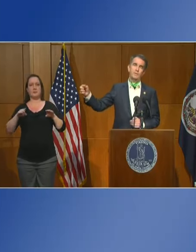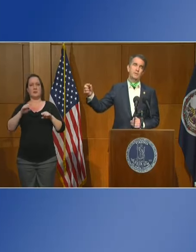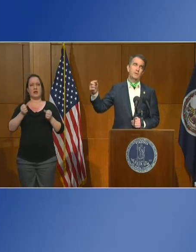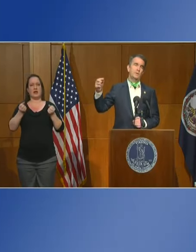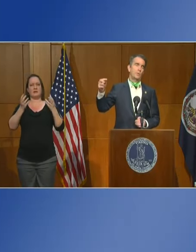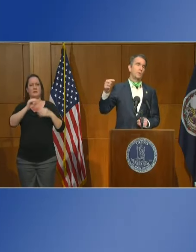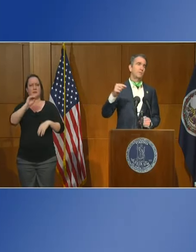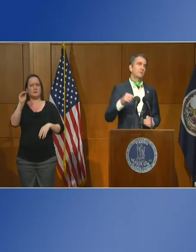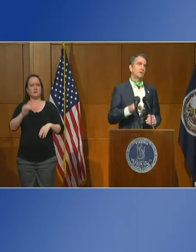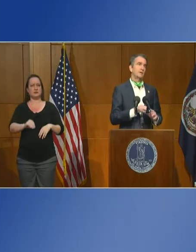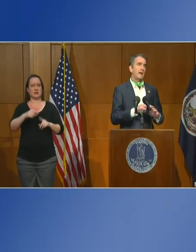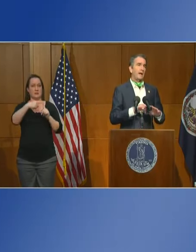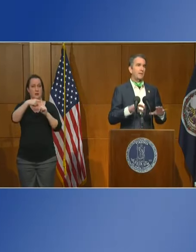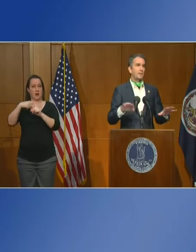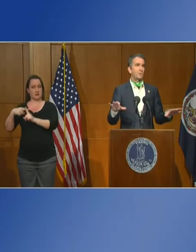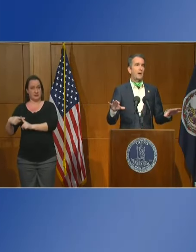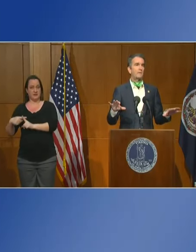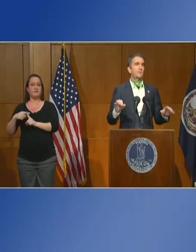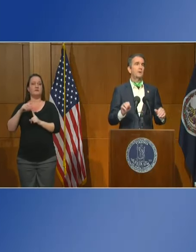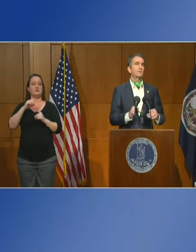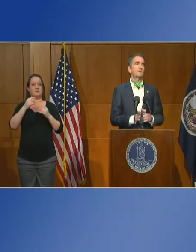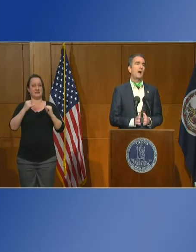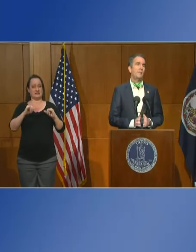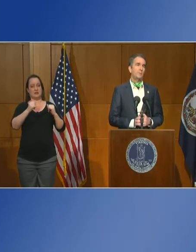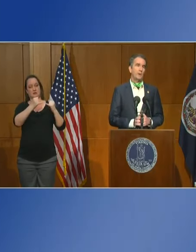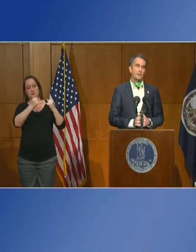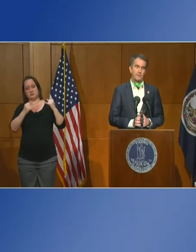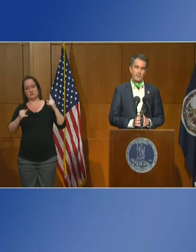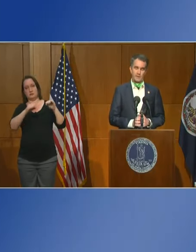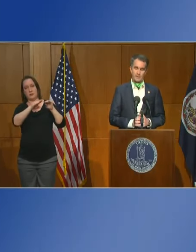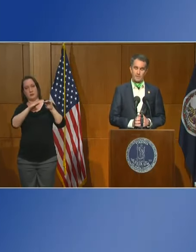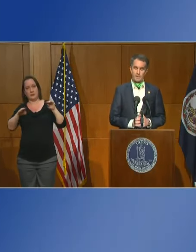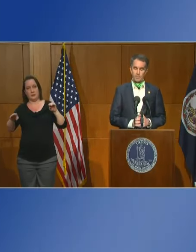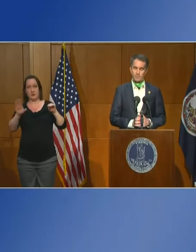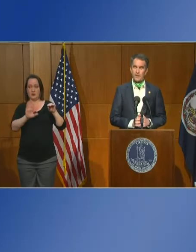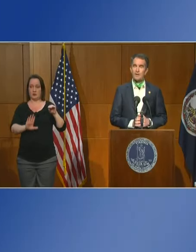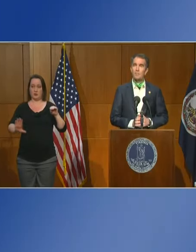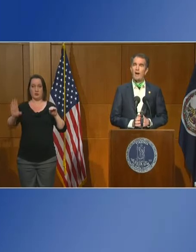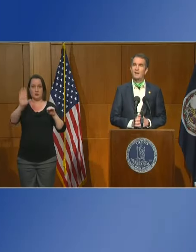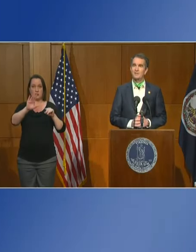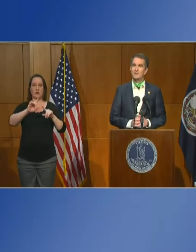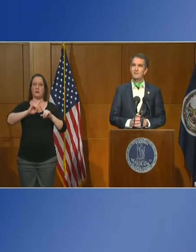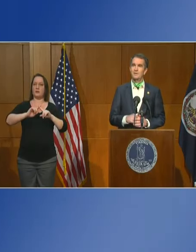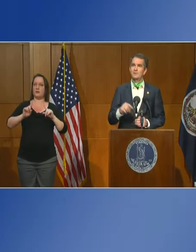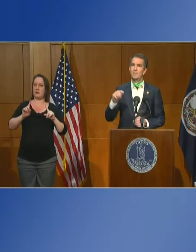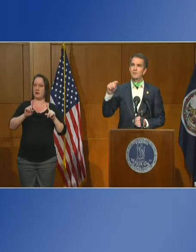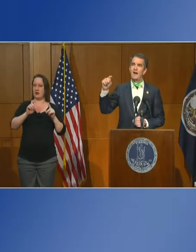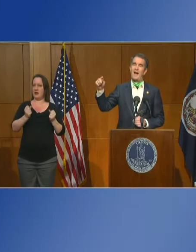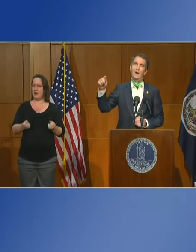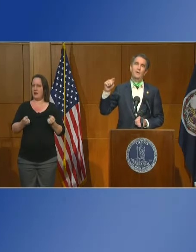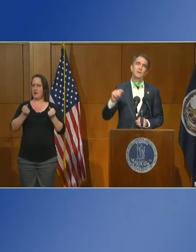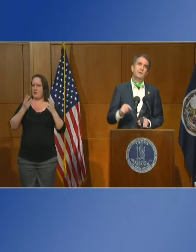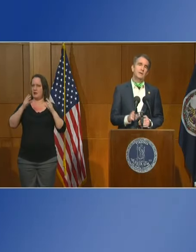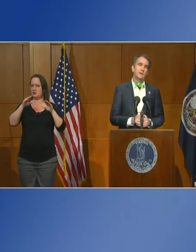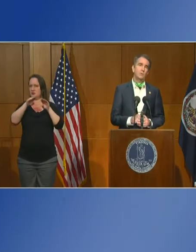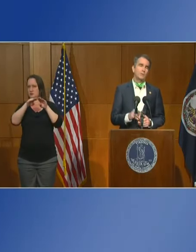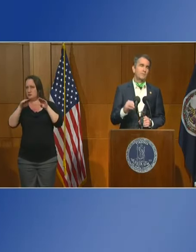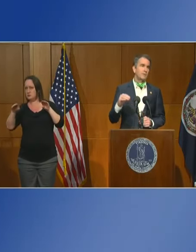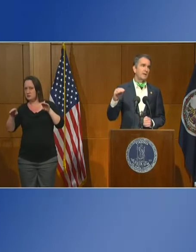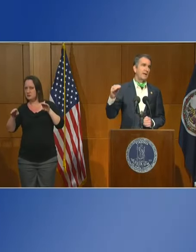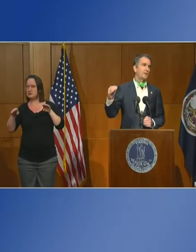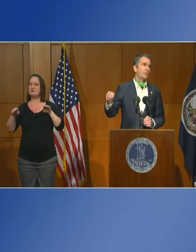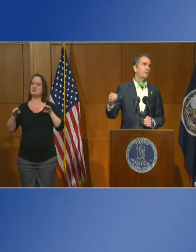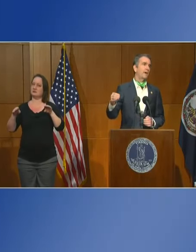in both Northern Virginia and throughout the rest of the Commonwealth, the percent positives is much higher in